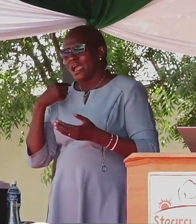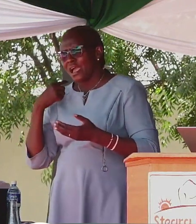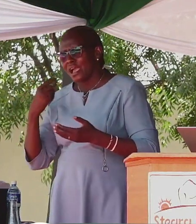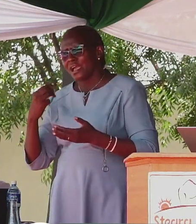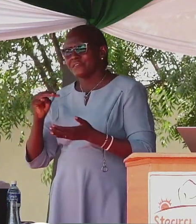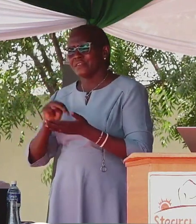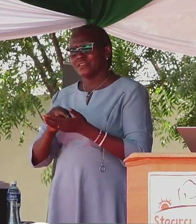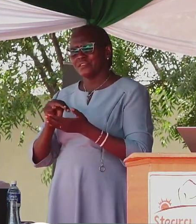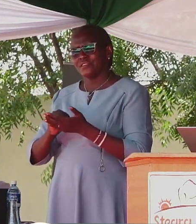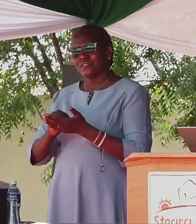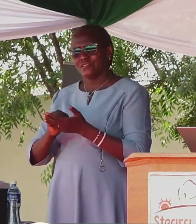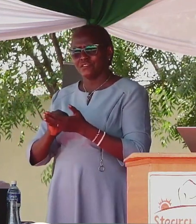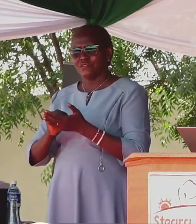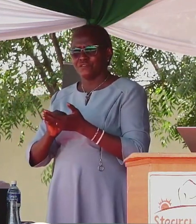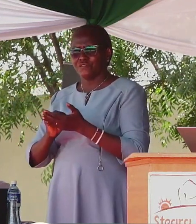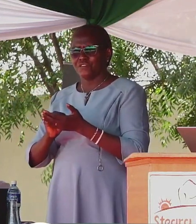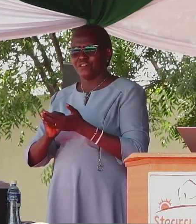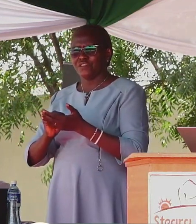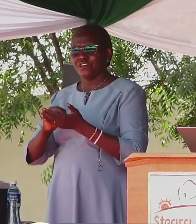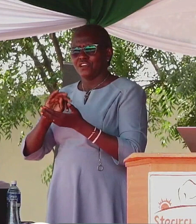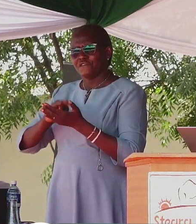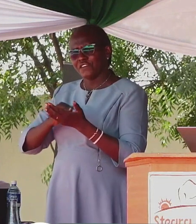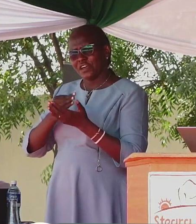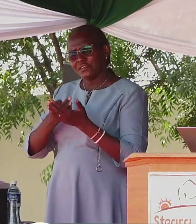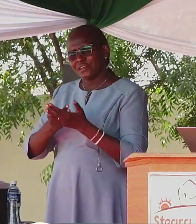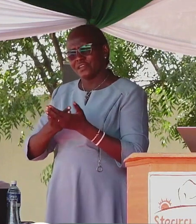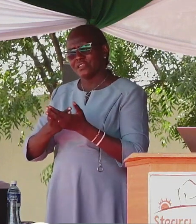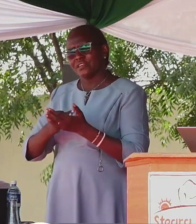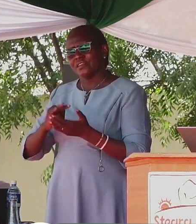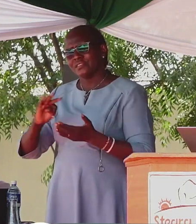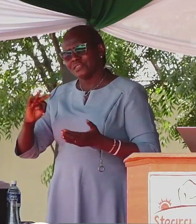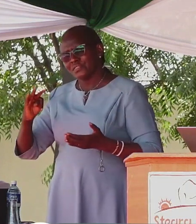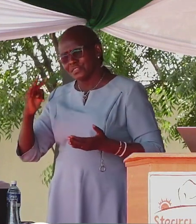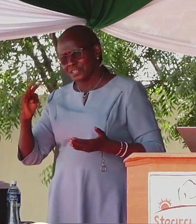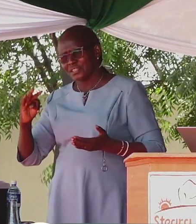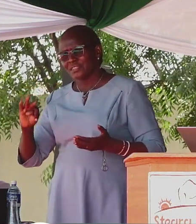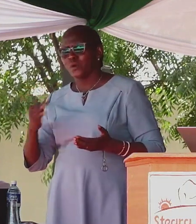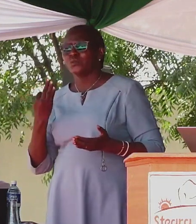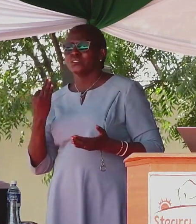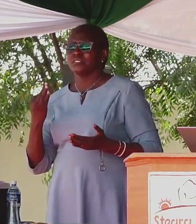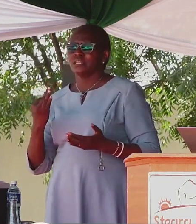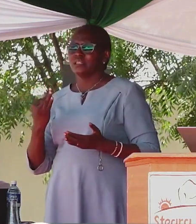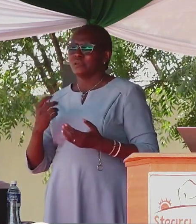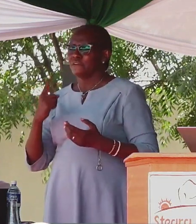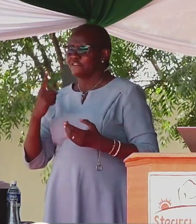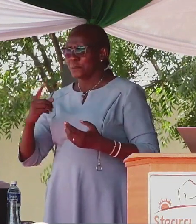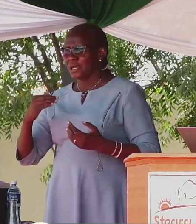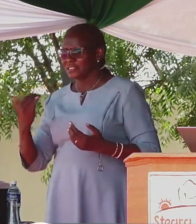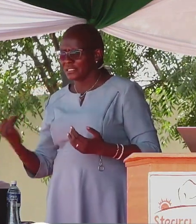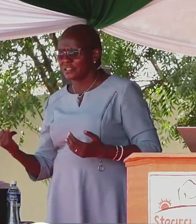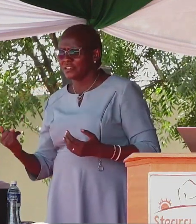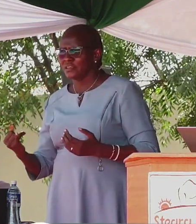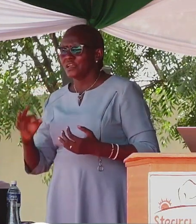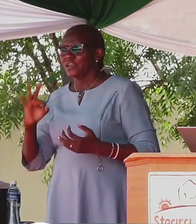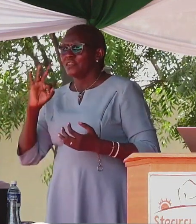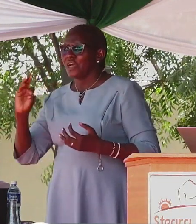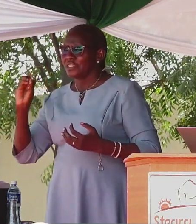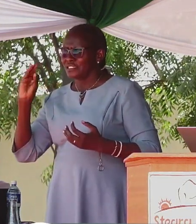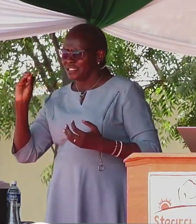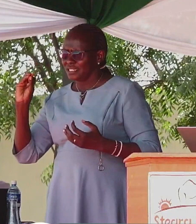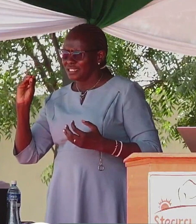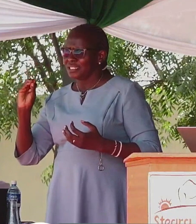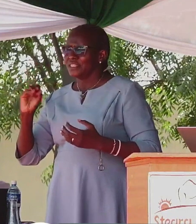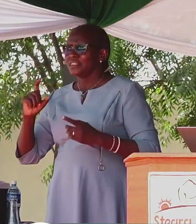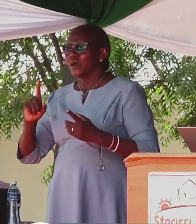at a capitation rate of 3,200 per child to over 30,456